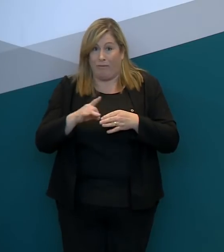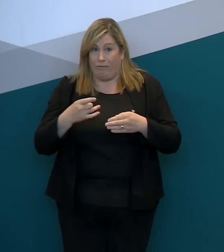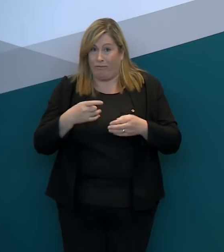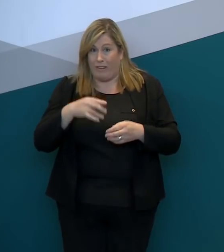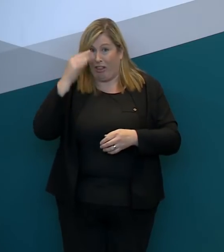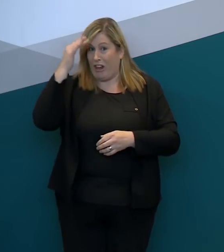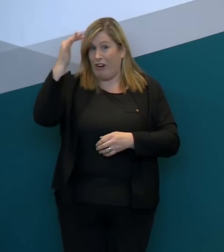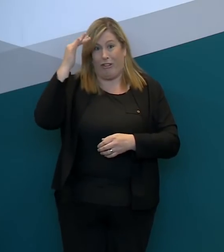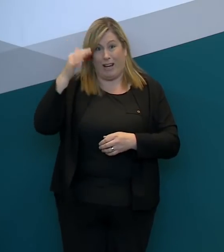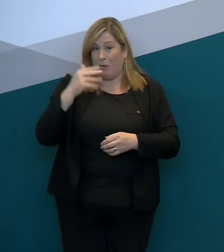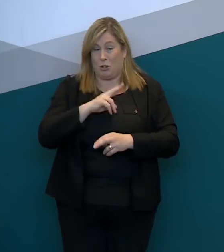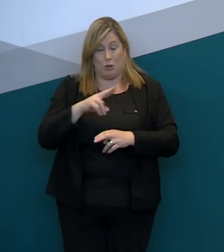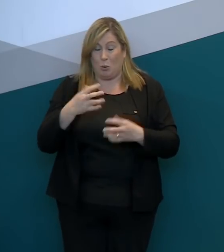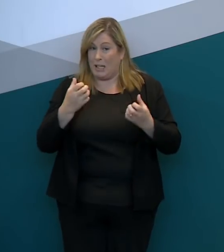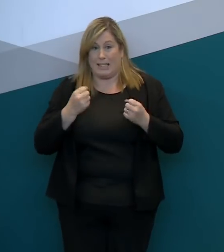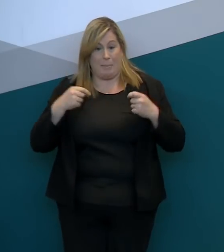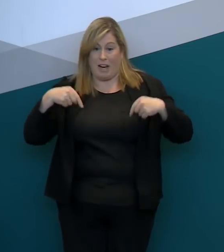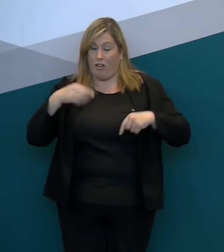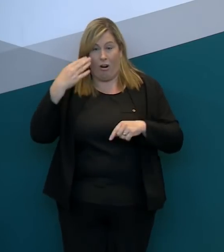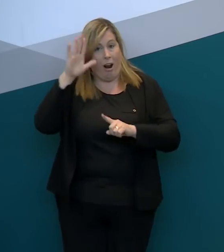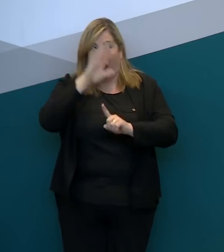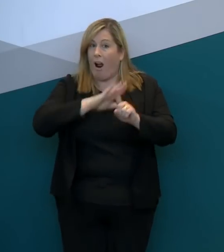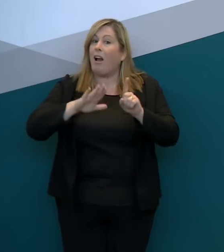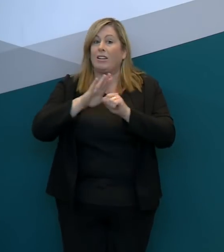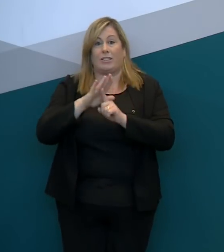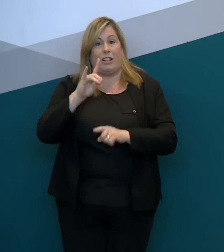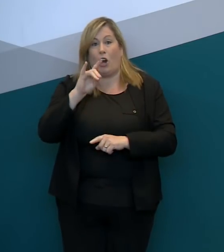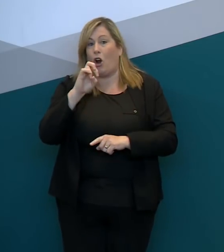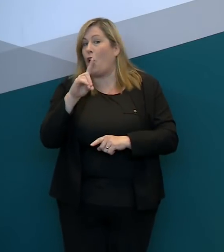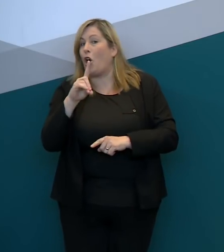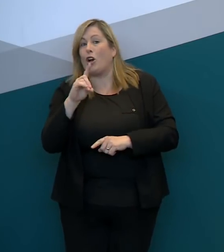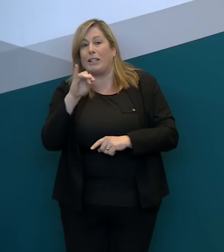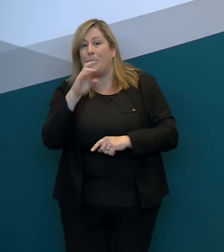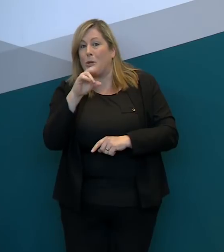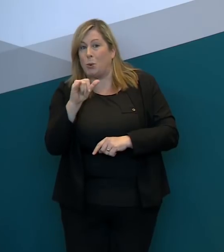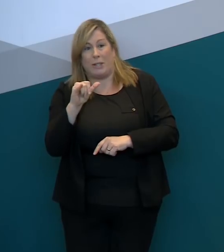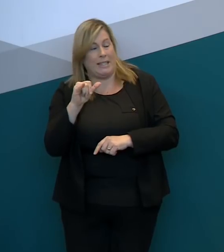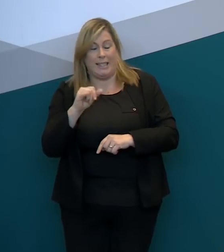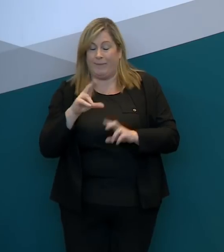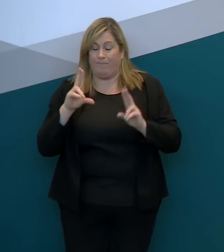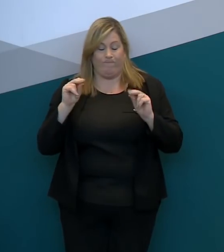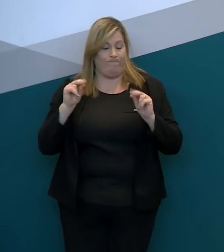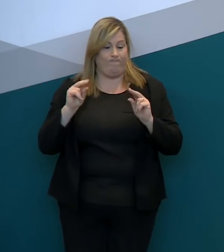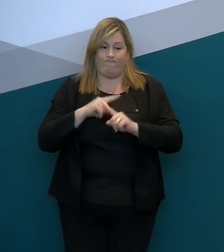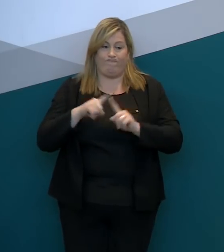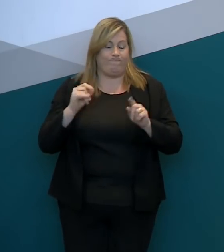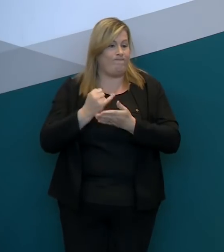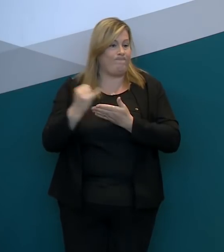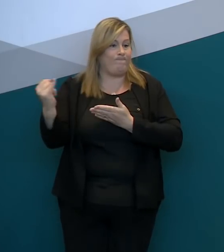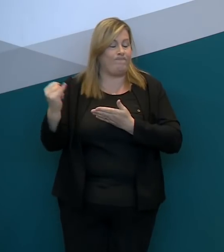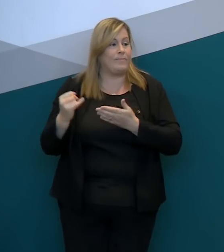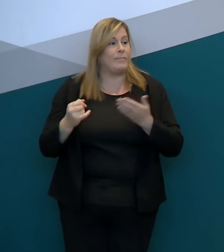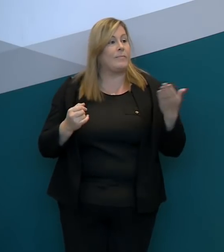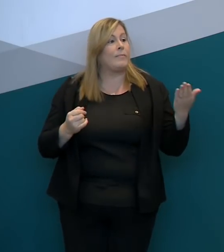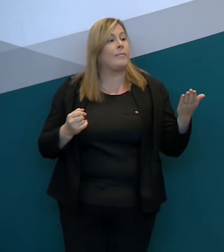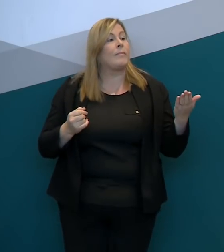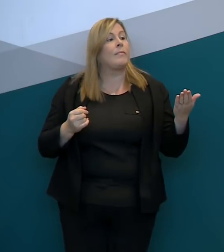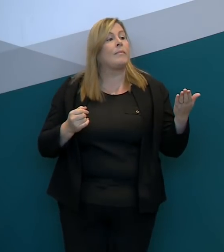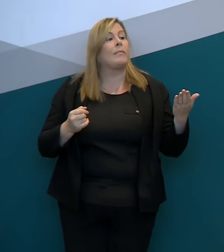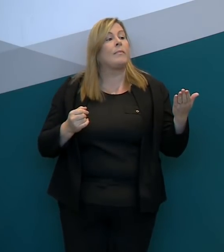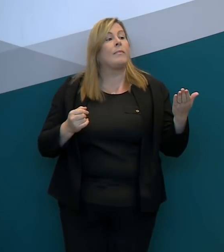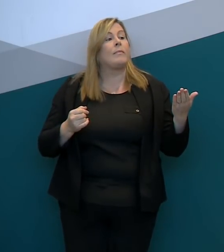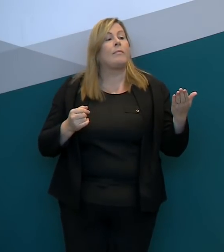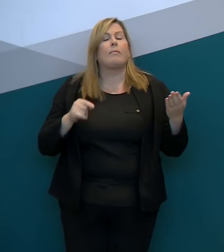that view. Okay, thank you. Just and very finally, we're hopefully moving towards that phase that was spoken about earlier of